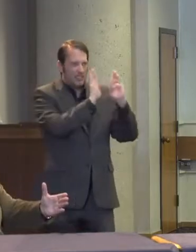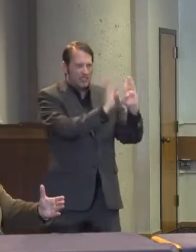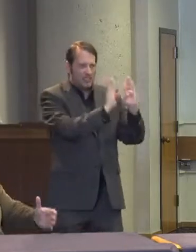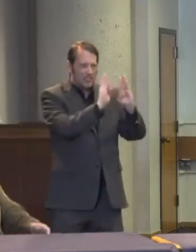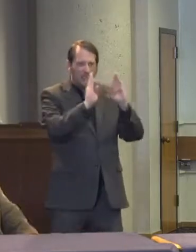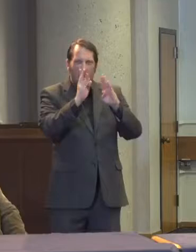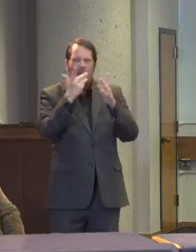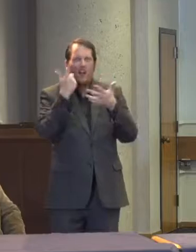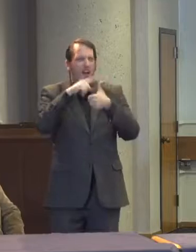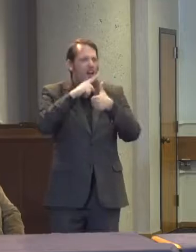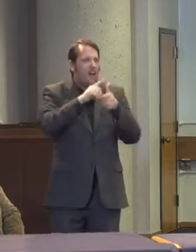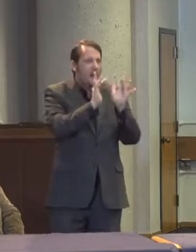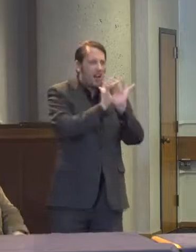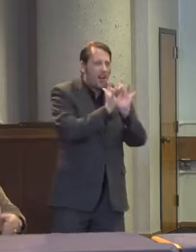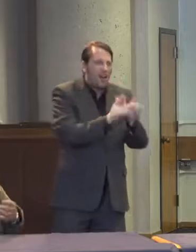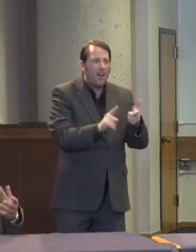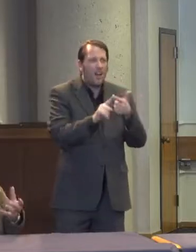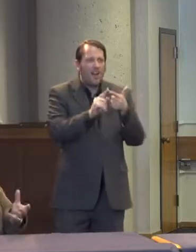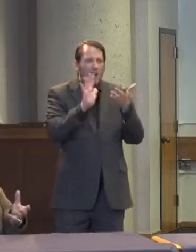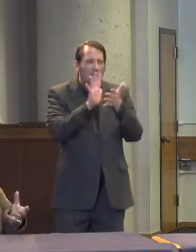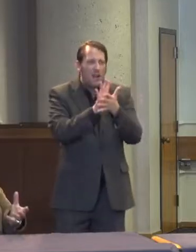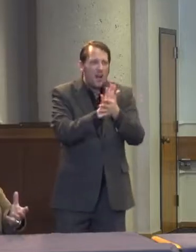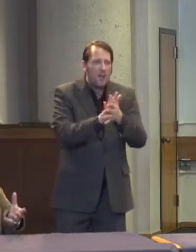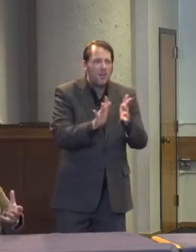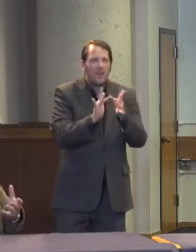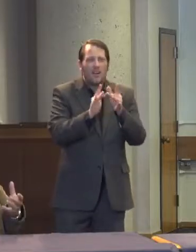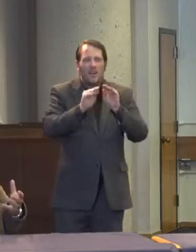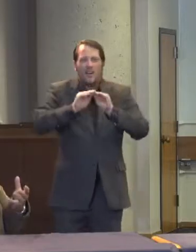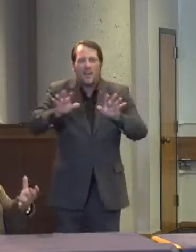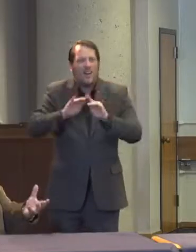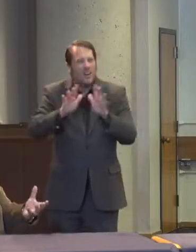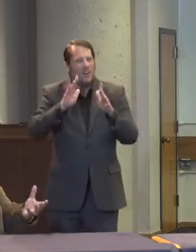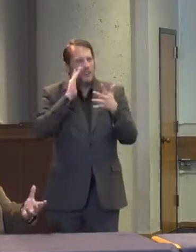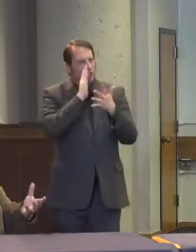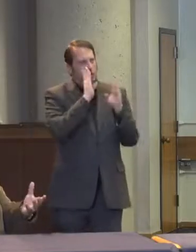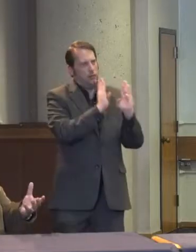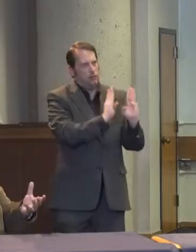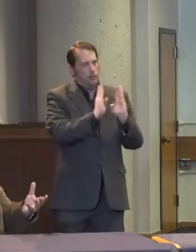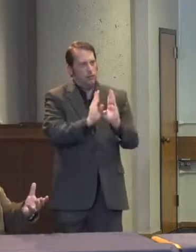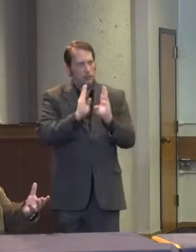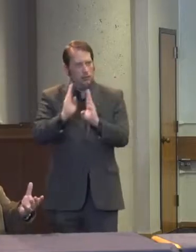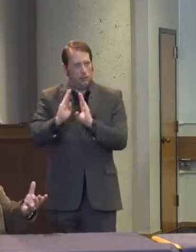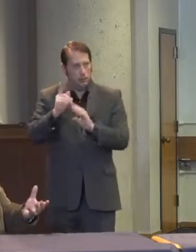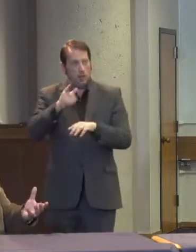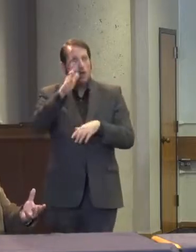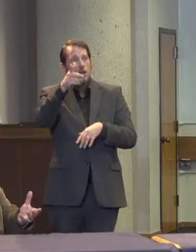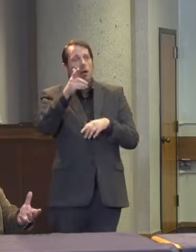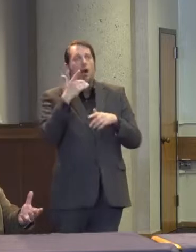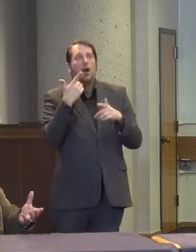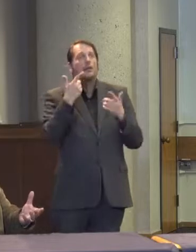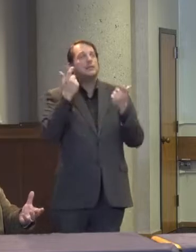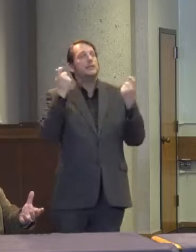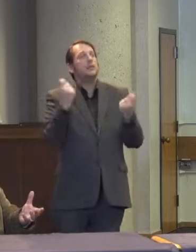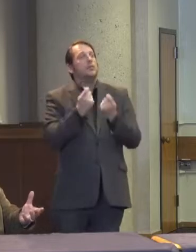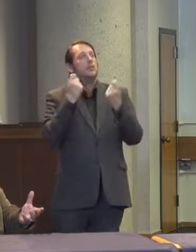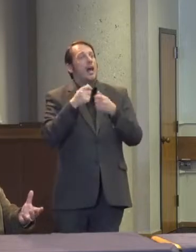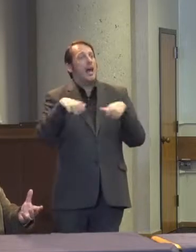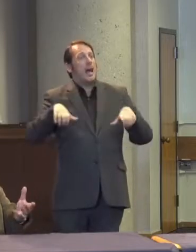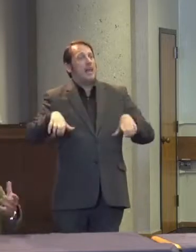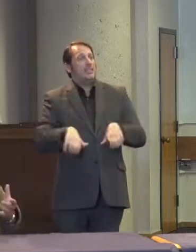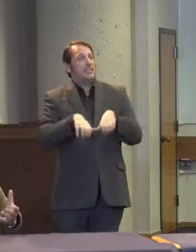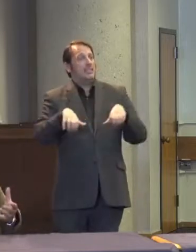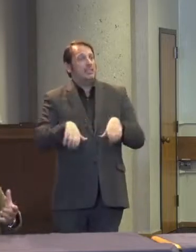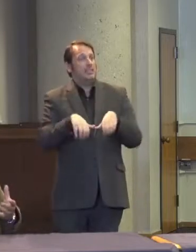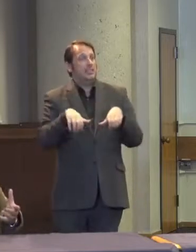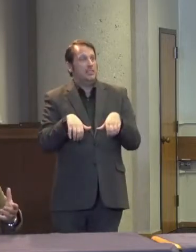need to. When it comes to celebratory activities, we're going to continue to plan to have graduations.